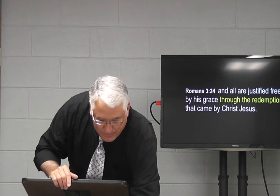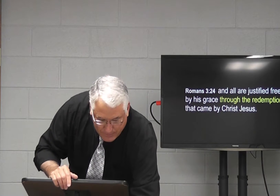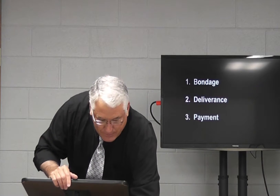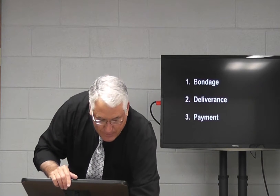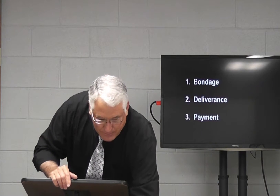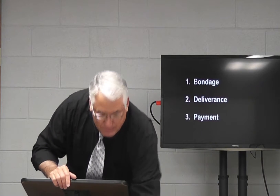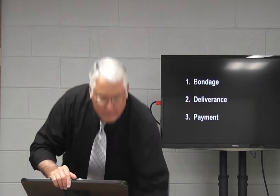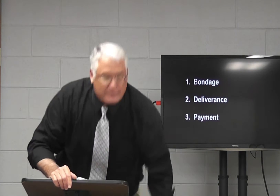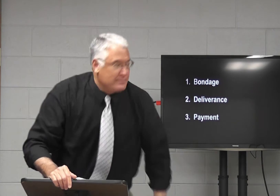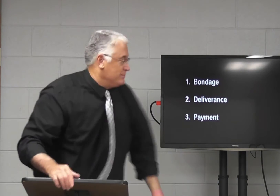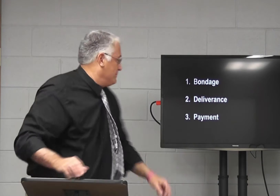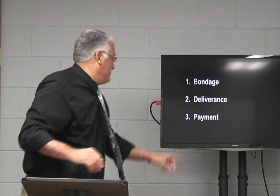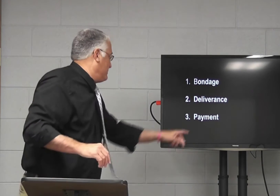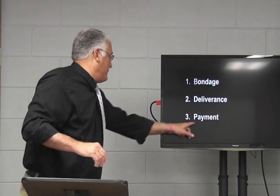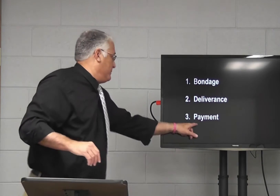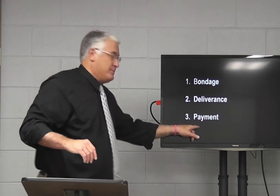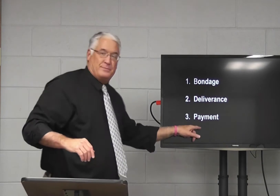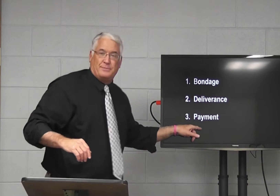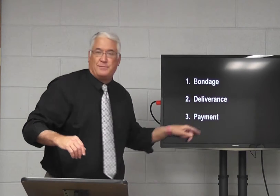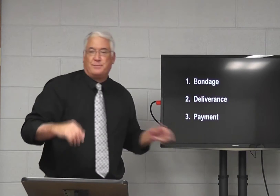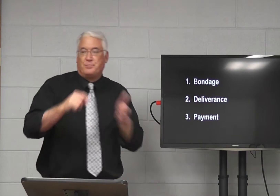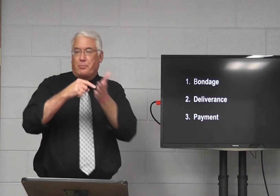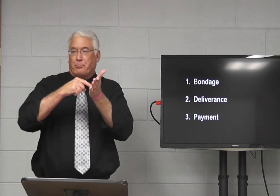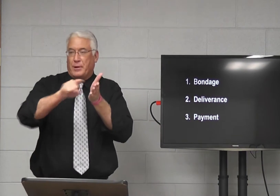Can't remember the third one. I'm sorry.